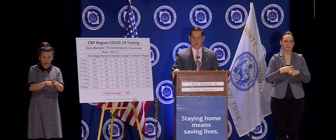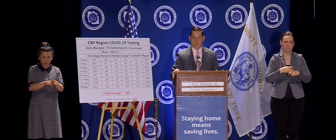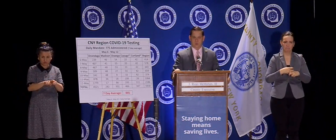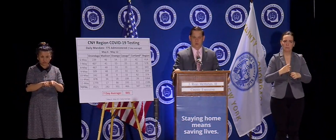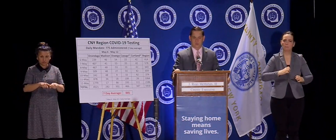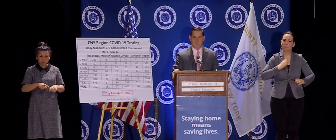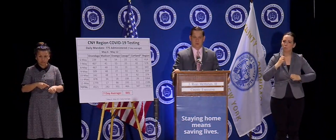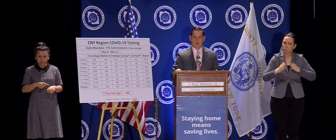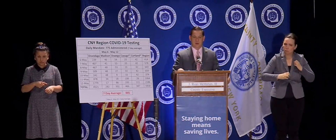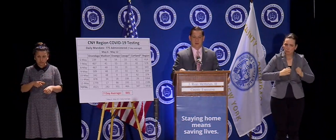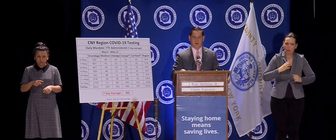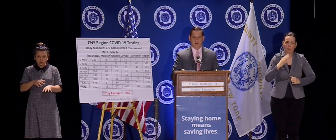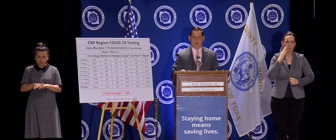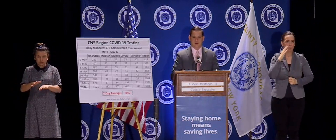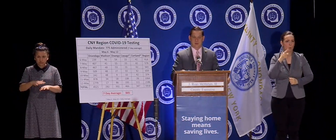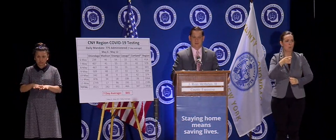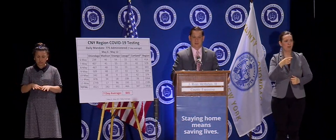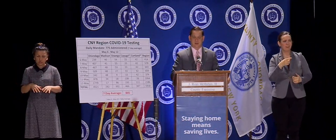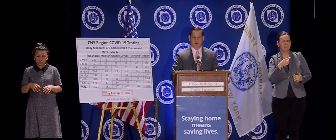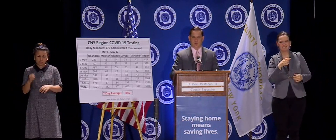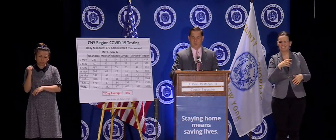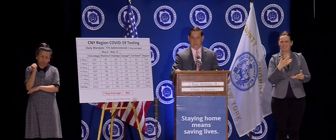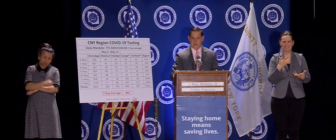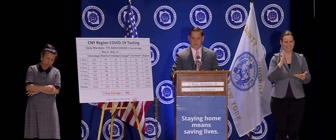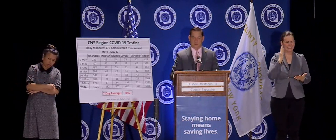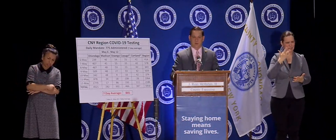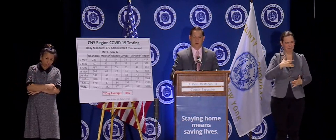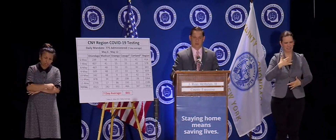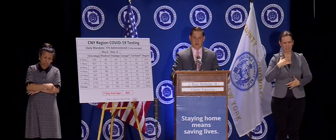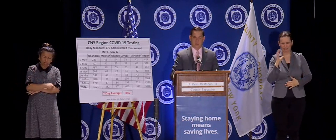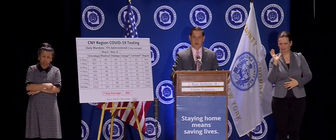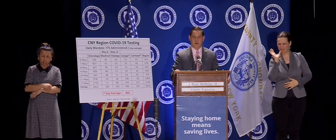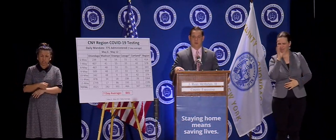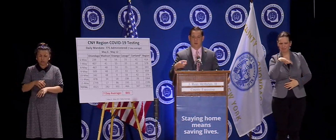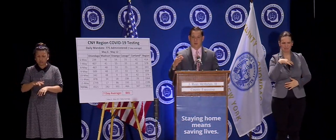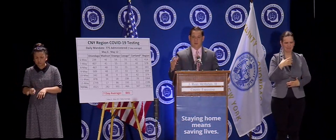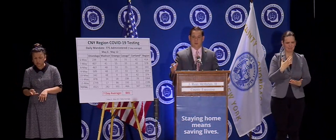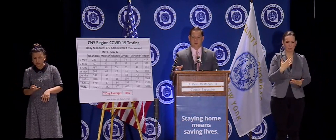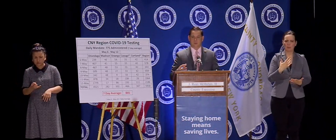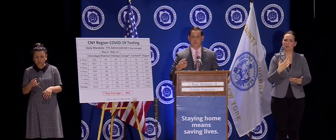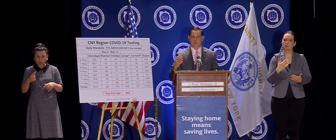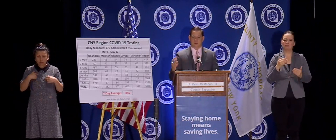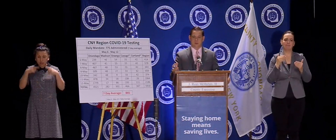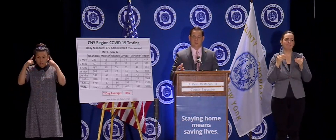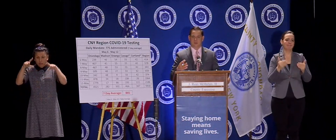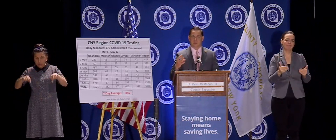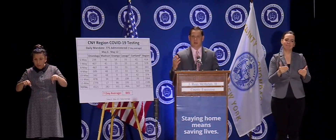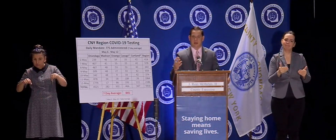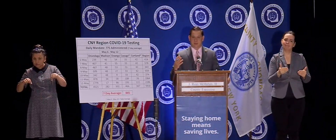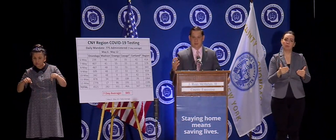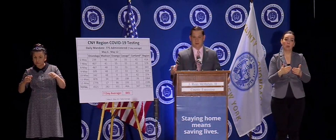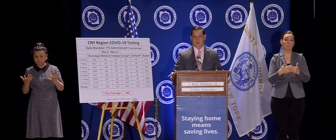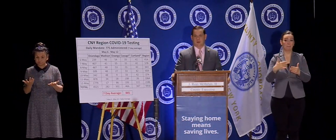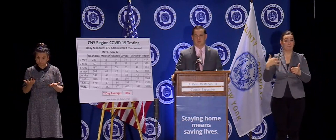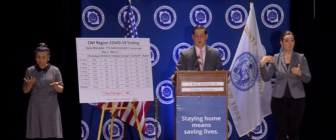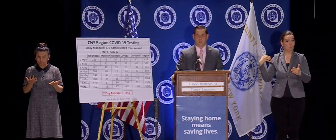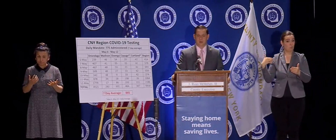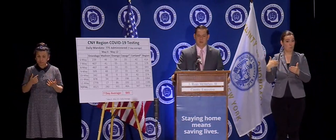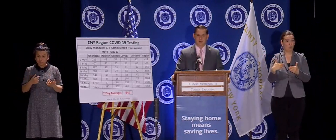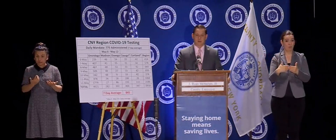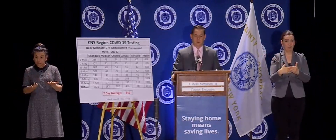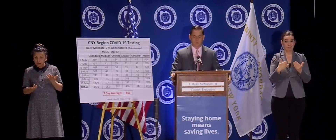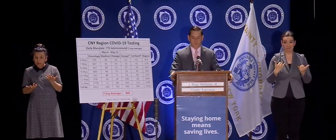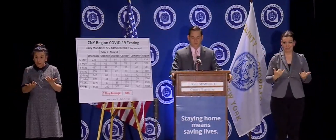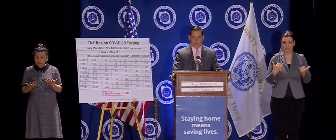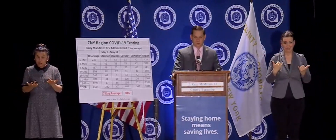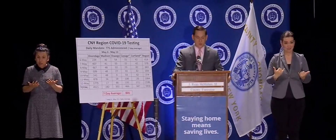victory for the community, and it's kind of like a relief that we're here now, and there's light at the end of the tunnel.